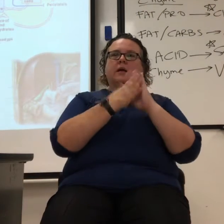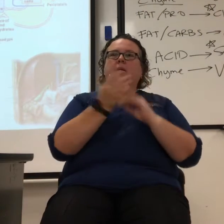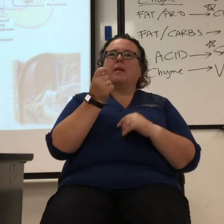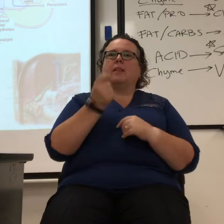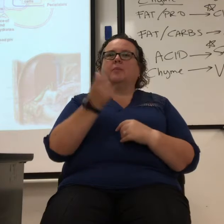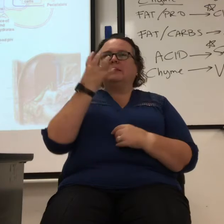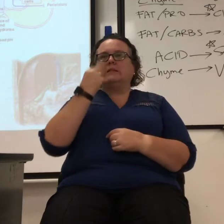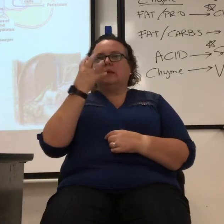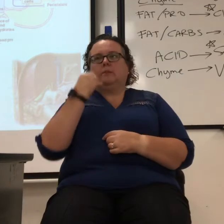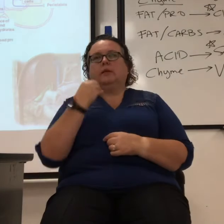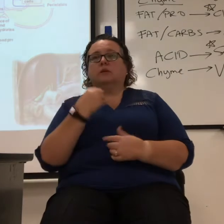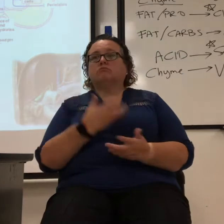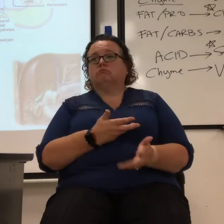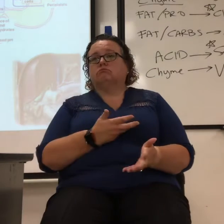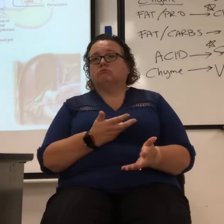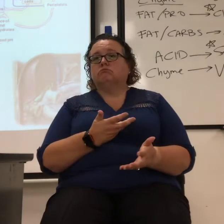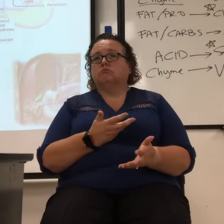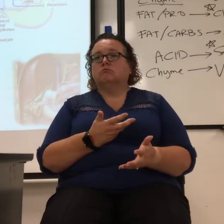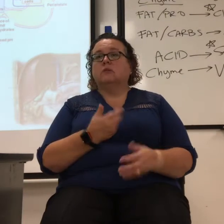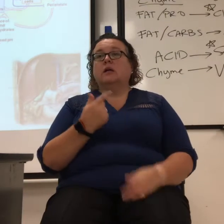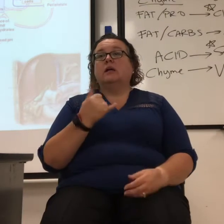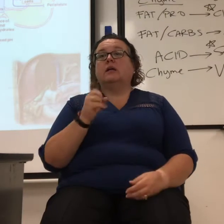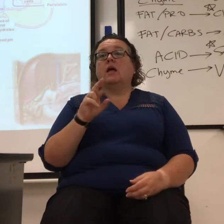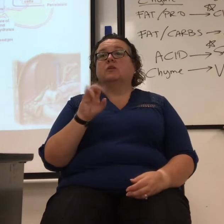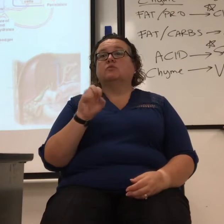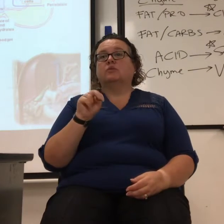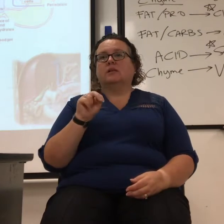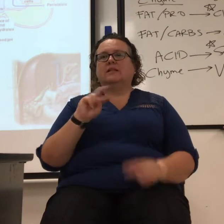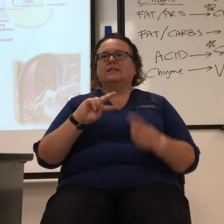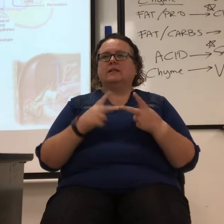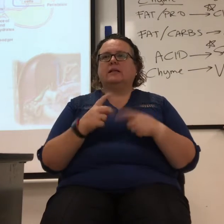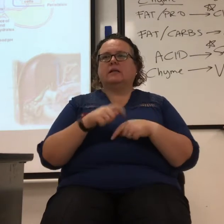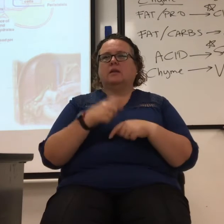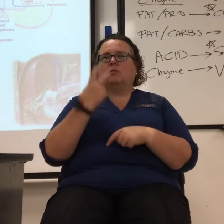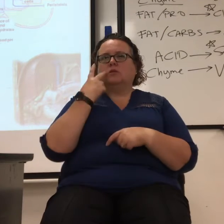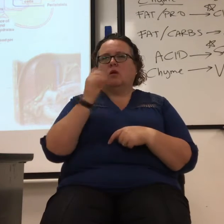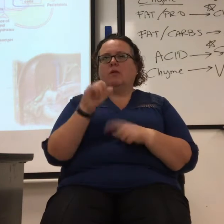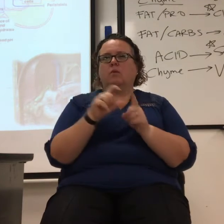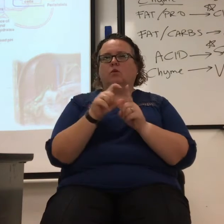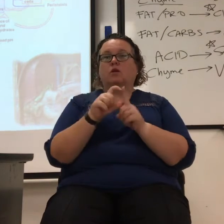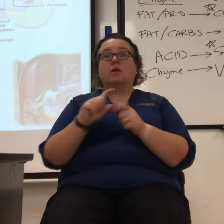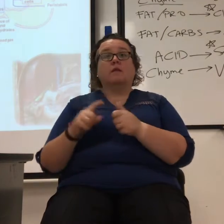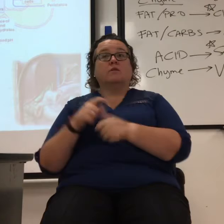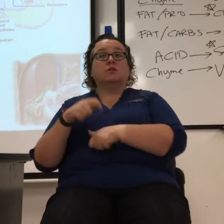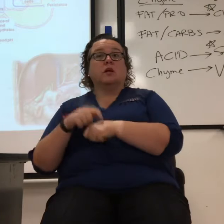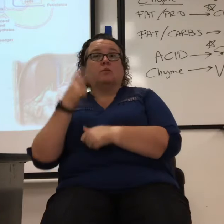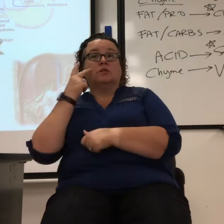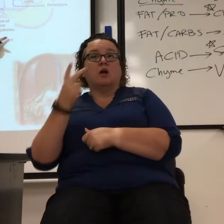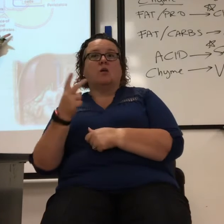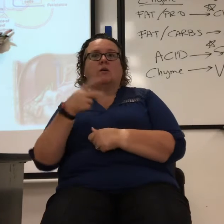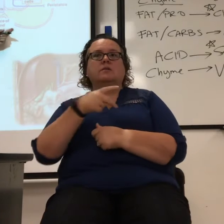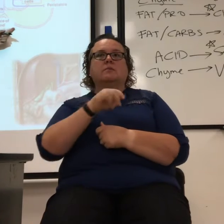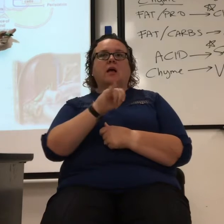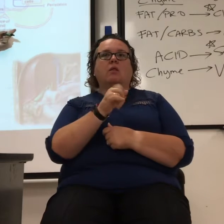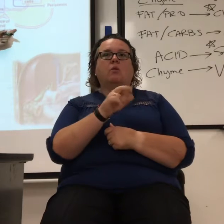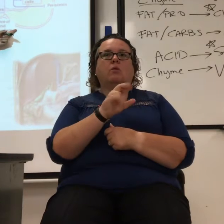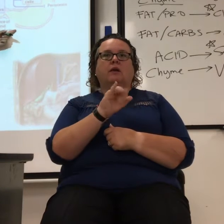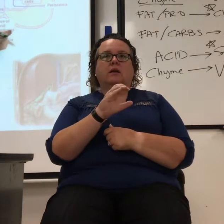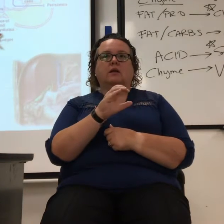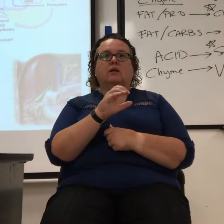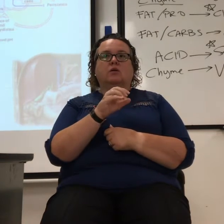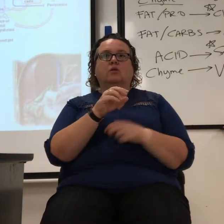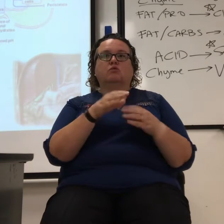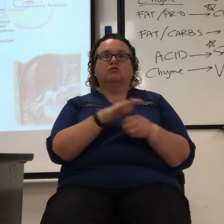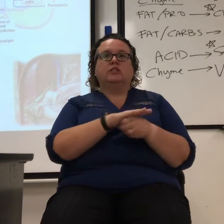Okay, the gastrin, this is the second time we're seeing it. The first time we saw it was from the pyloric region of the gastric